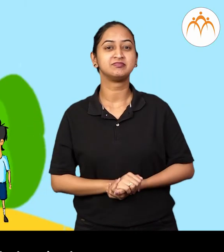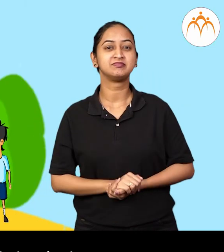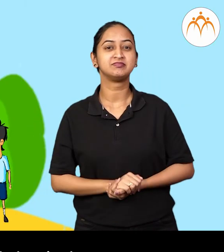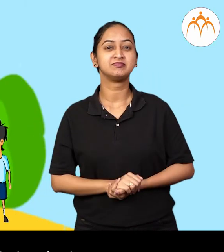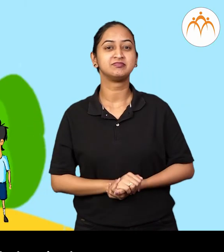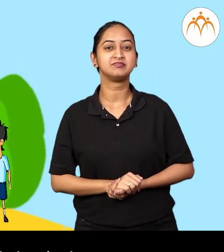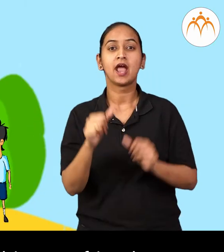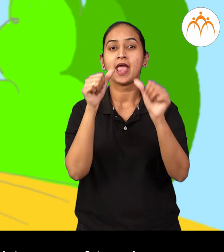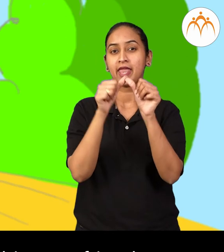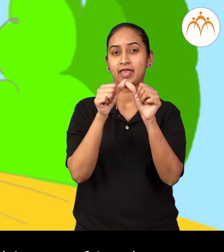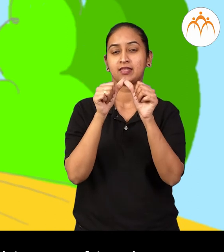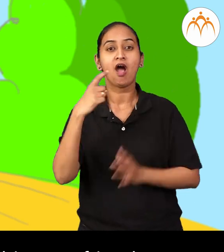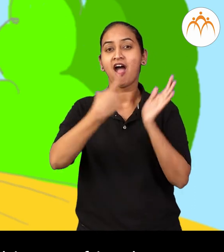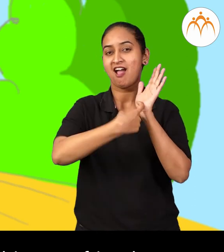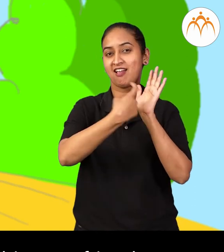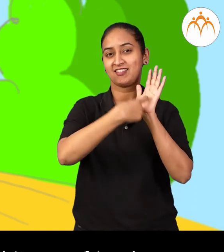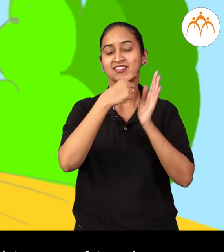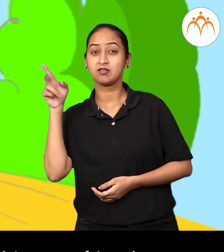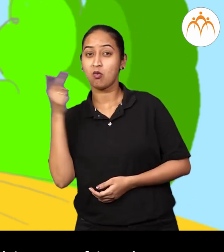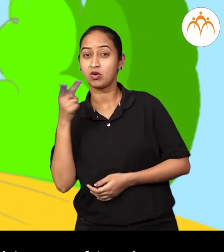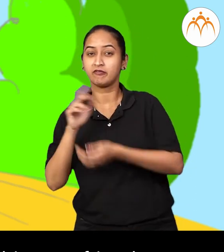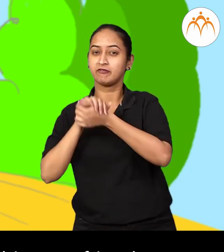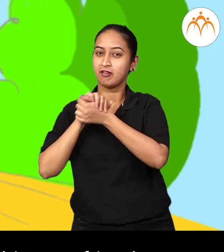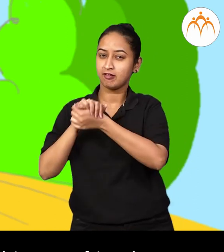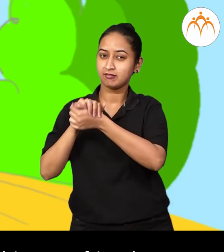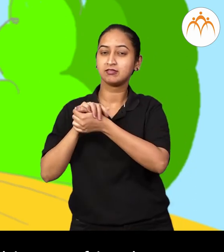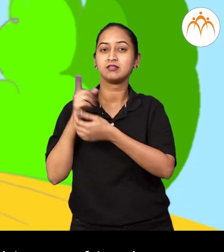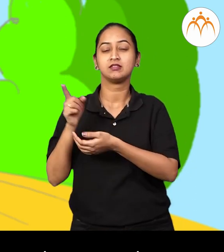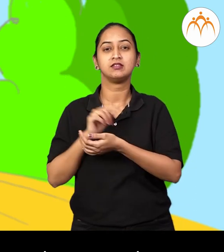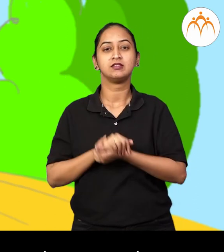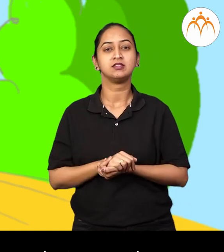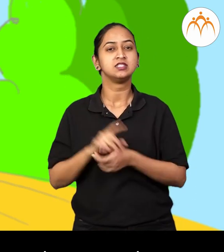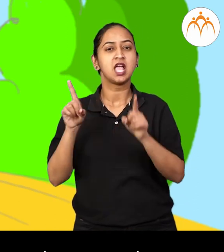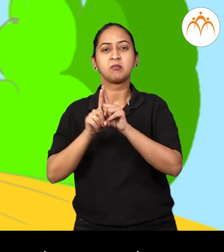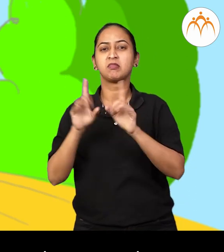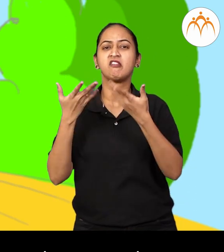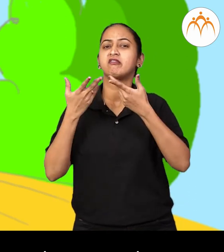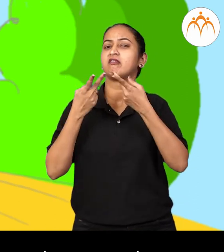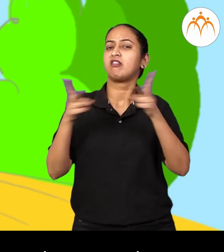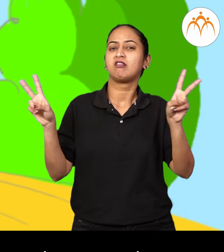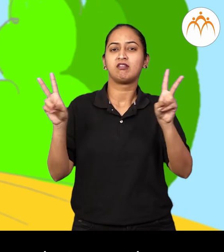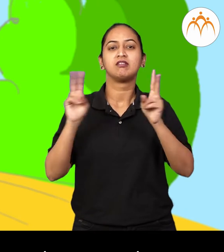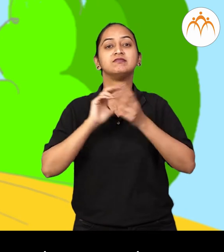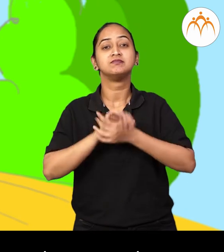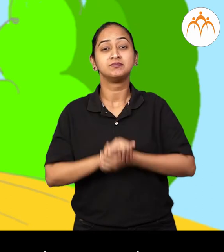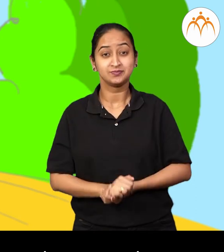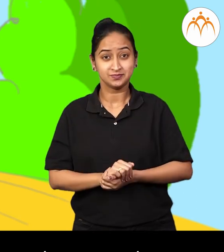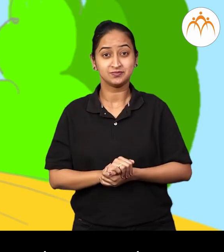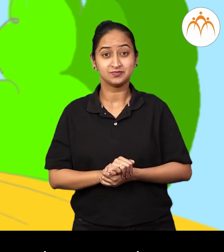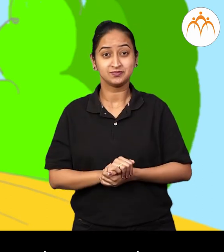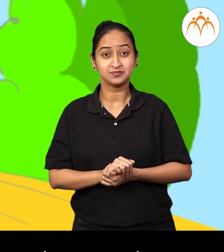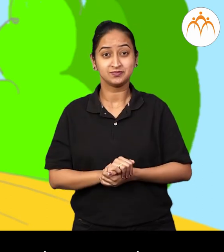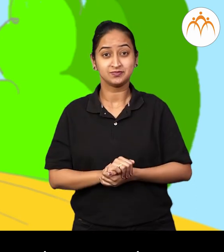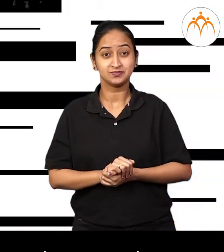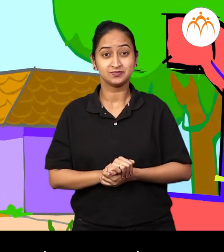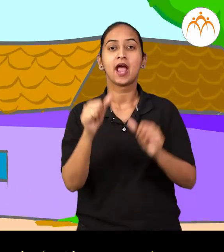games. Though Aamit and Rohit were friends, there was a lot of difference between both of